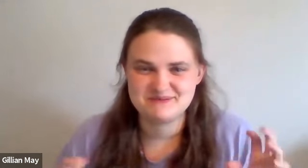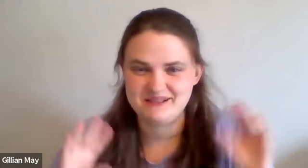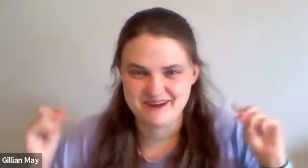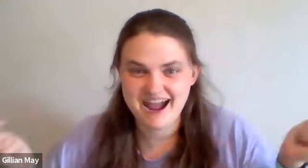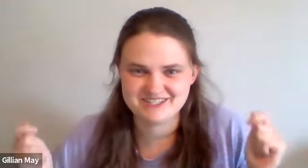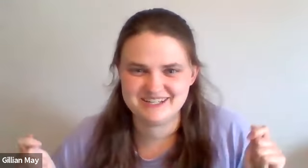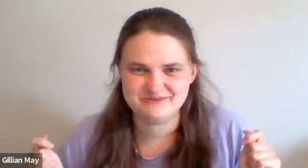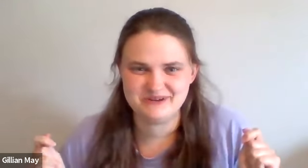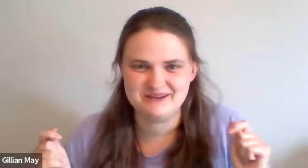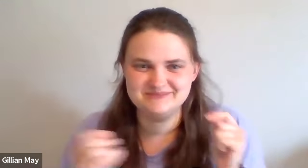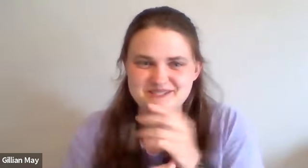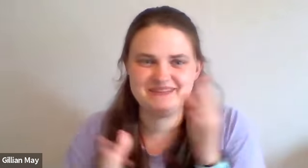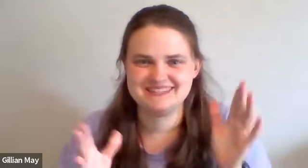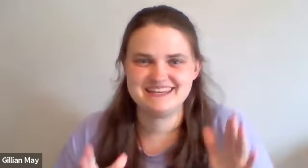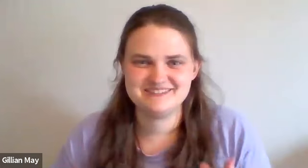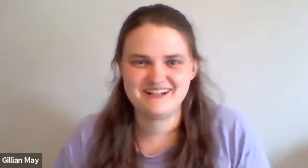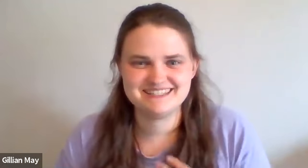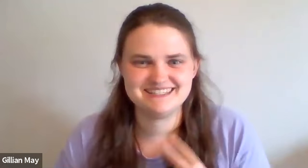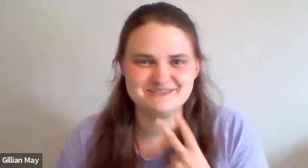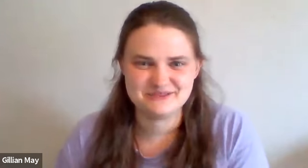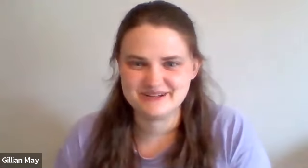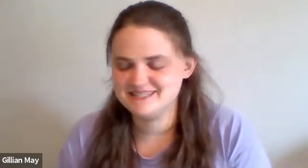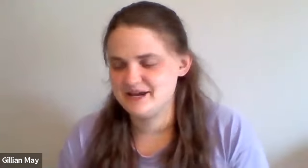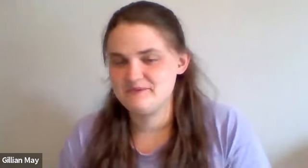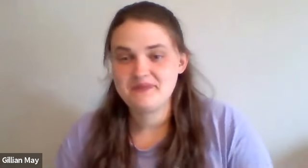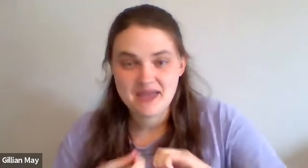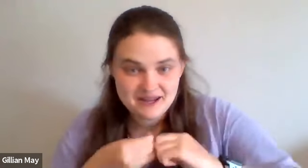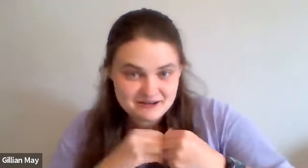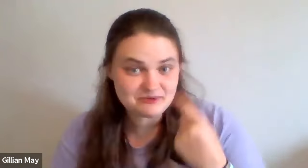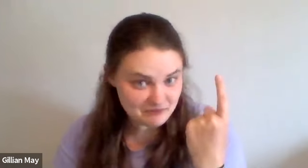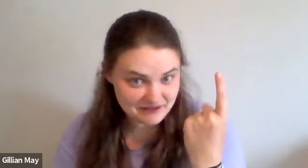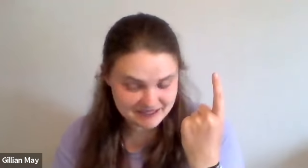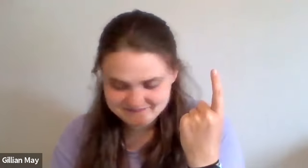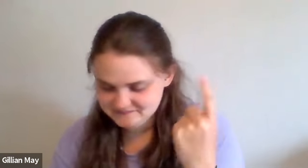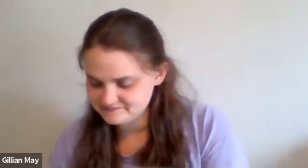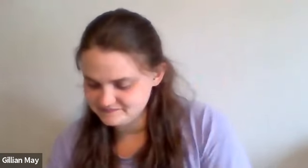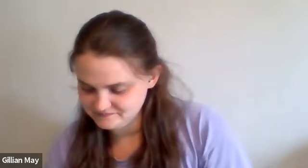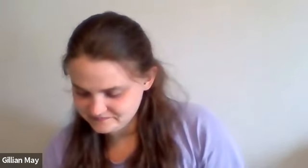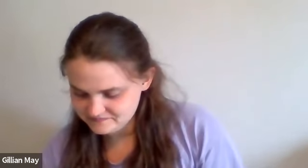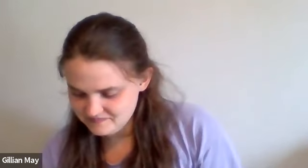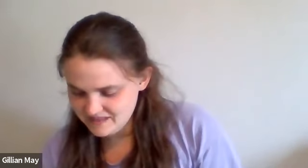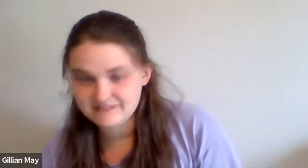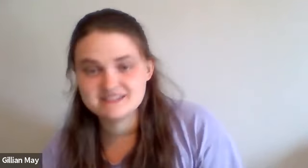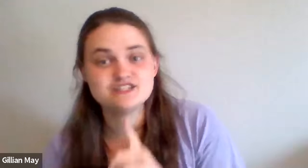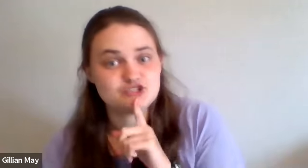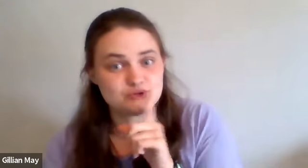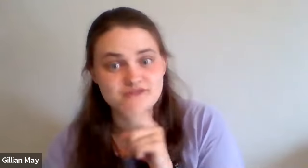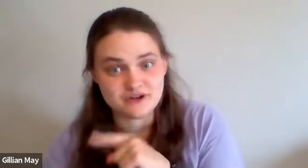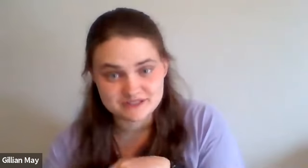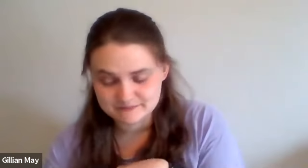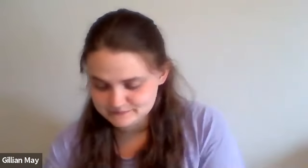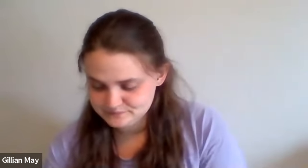my like reaction is when I'm doing this ASL classes to voice. So number 1, and this is the true or false.